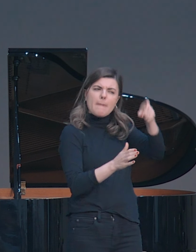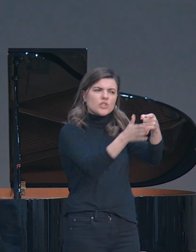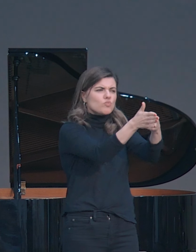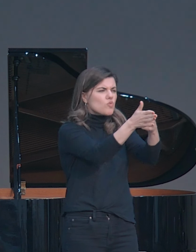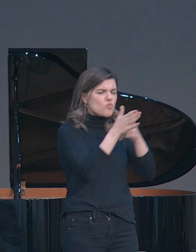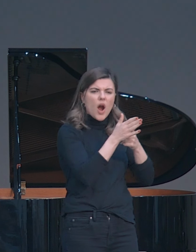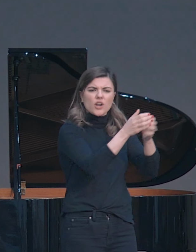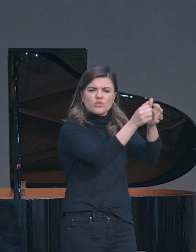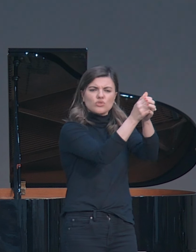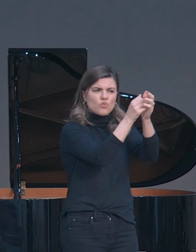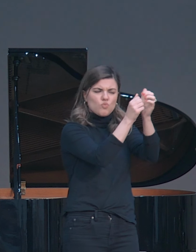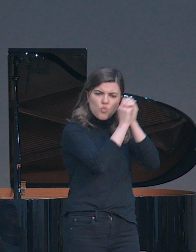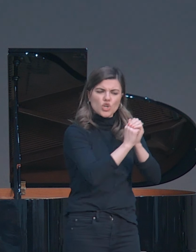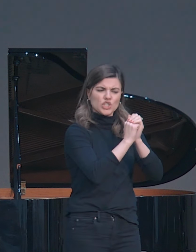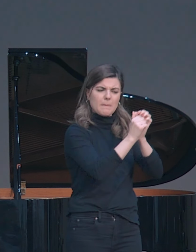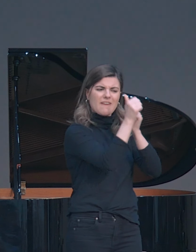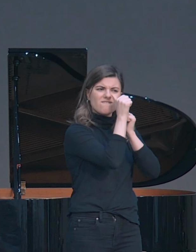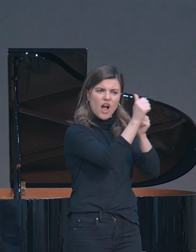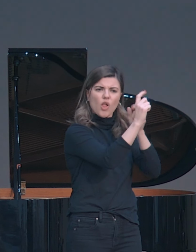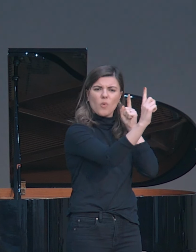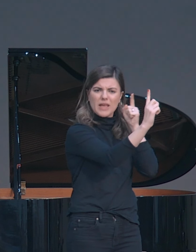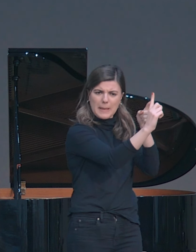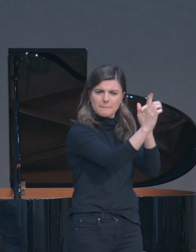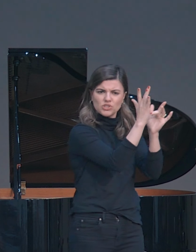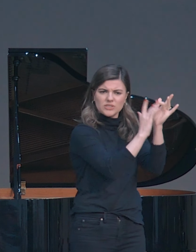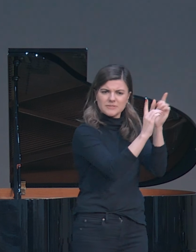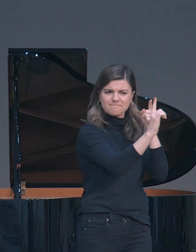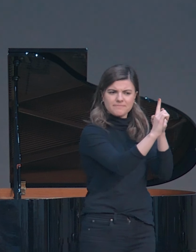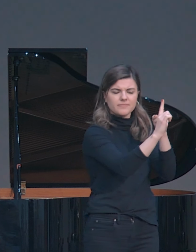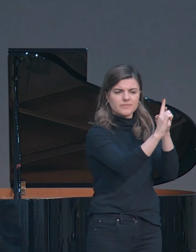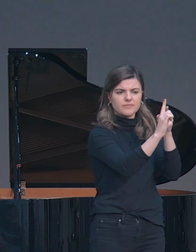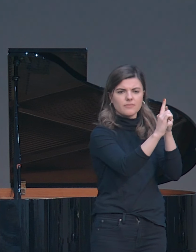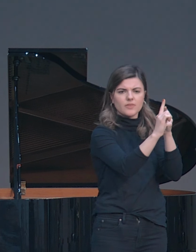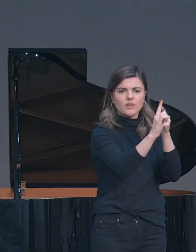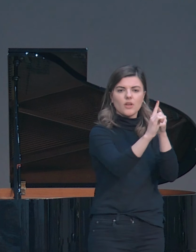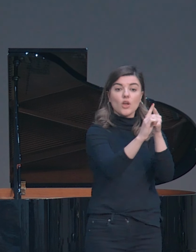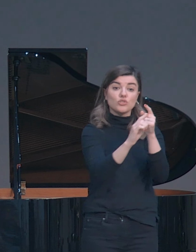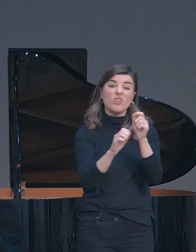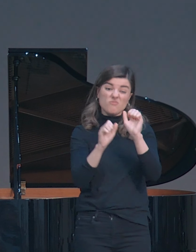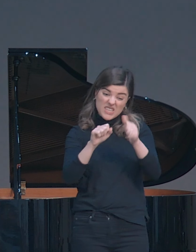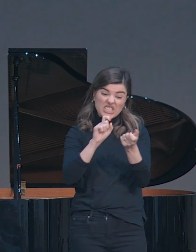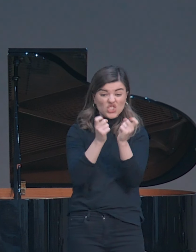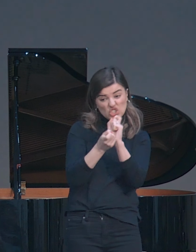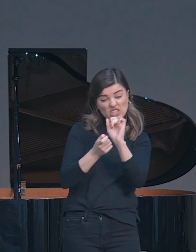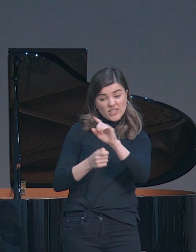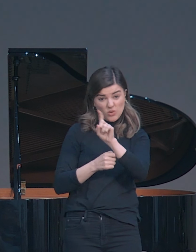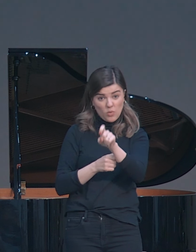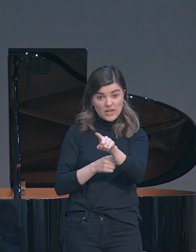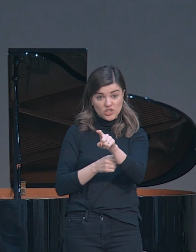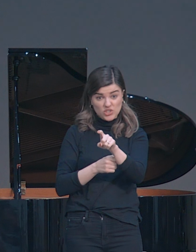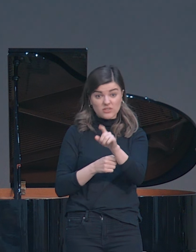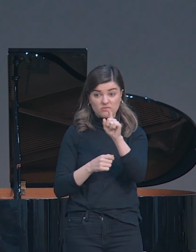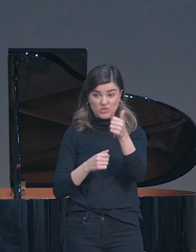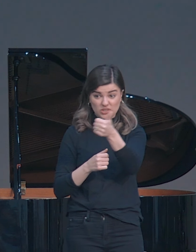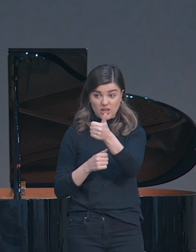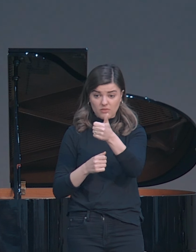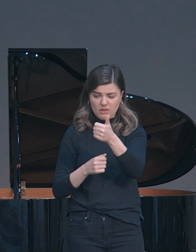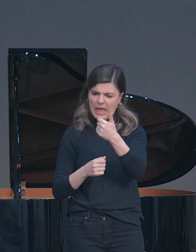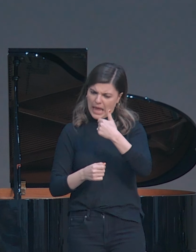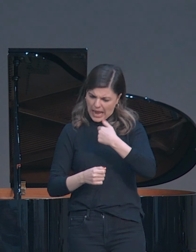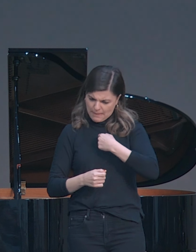worship and follow Him. And that can be turned into a question for all of us this morning. Am I a worshiper